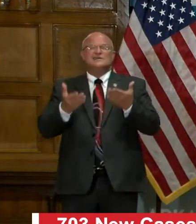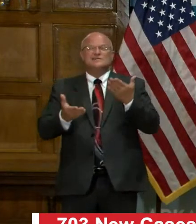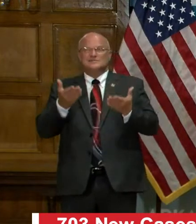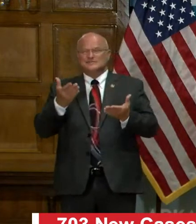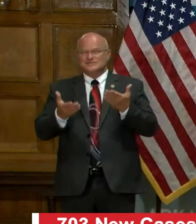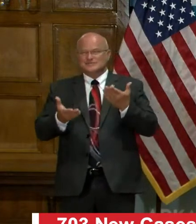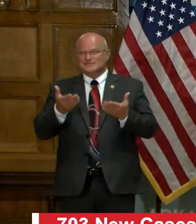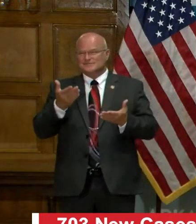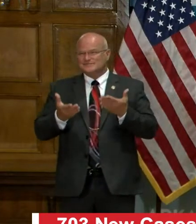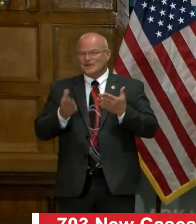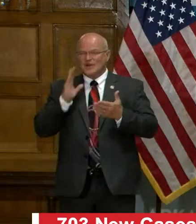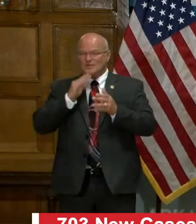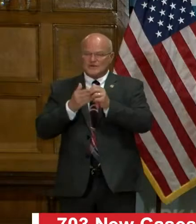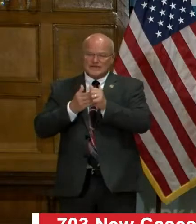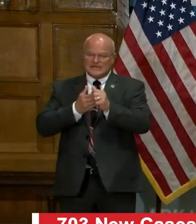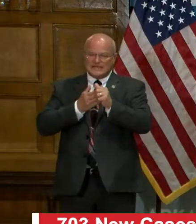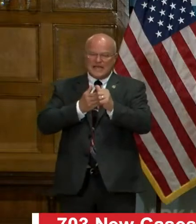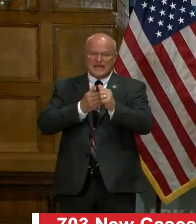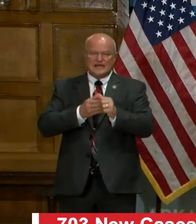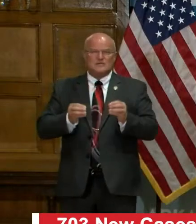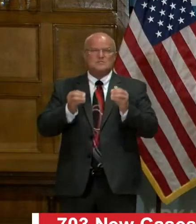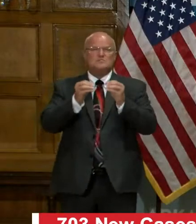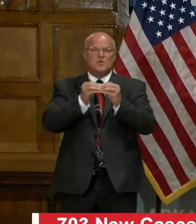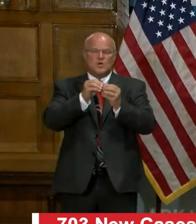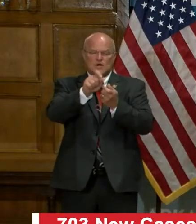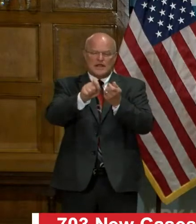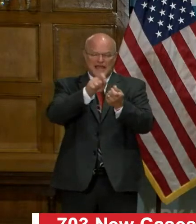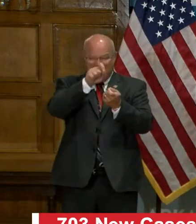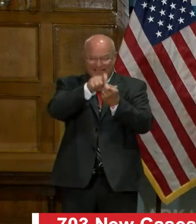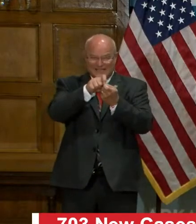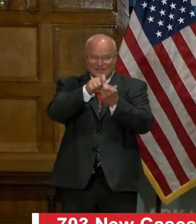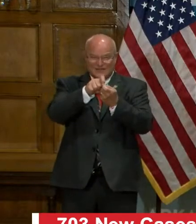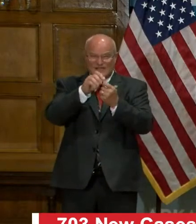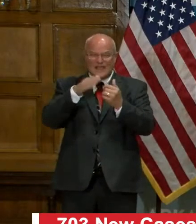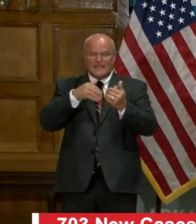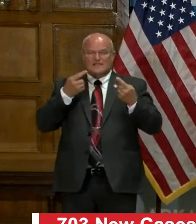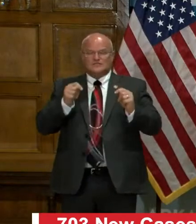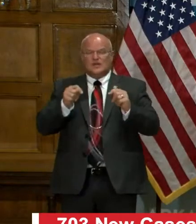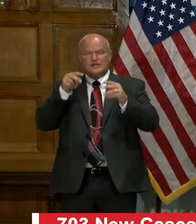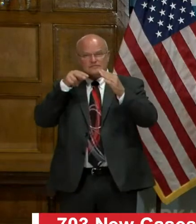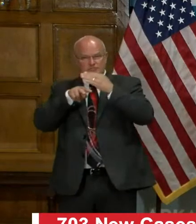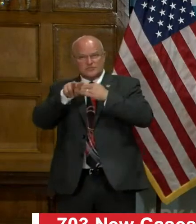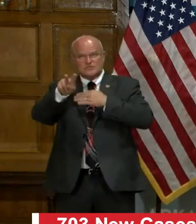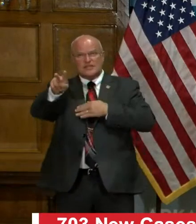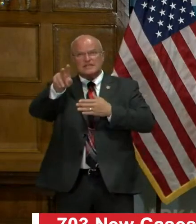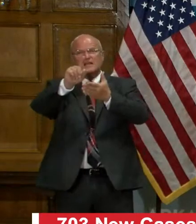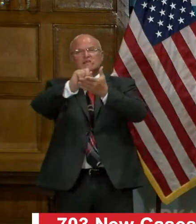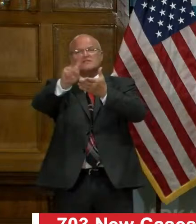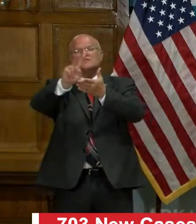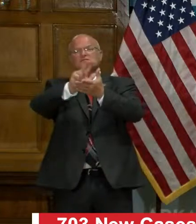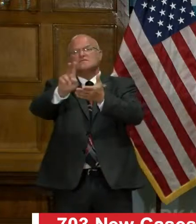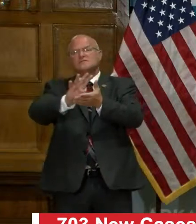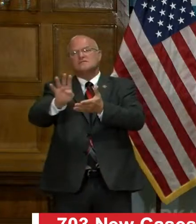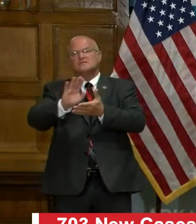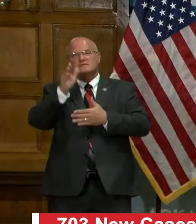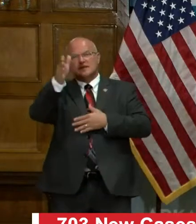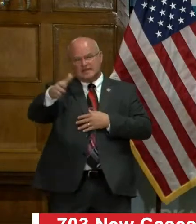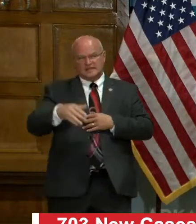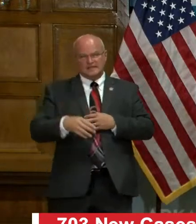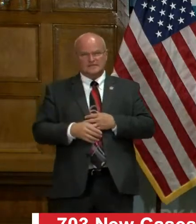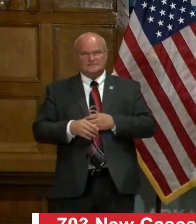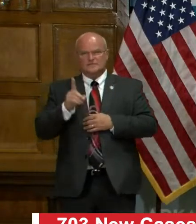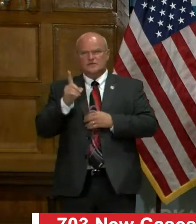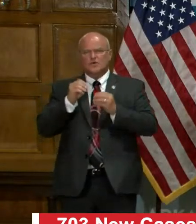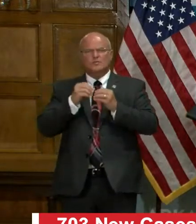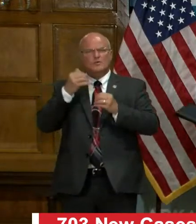probably will guide us more accurately than trying to project out weeks or months ahead. Is there